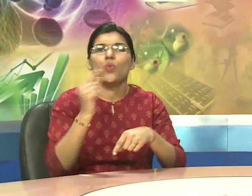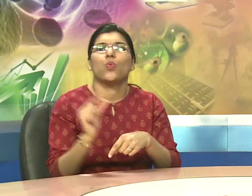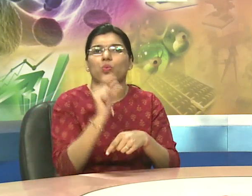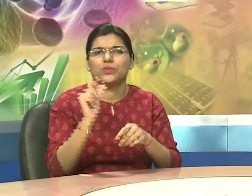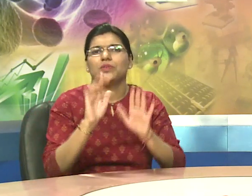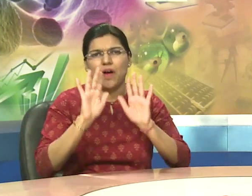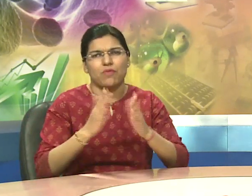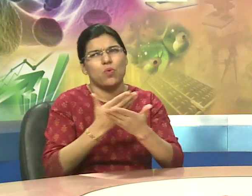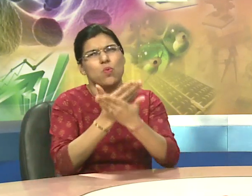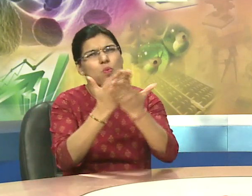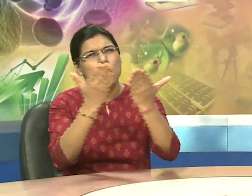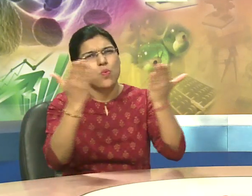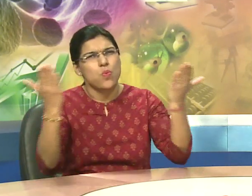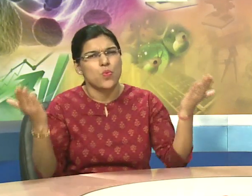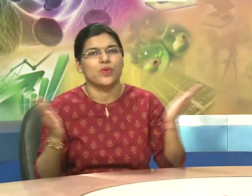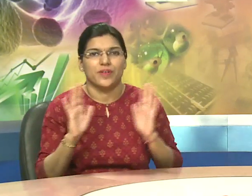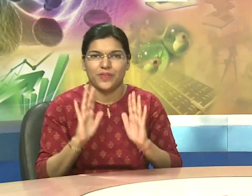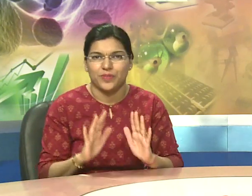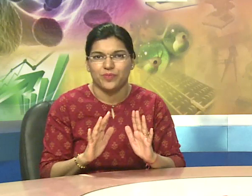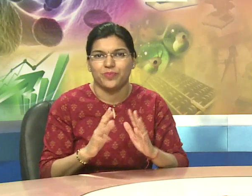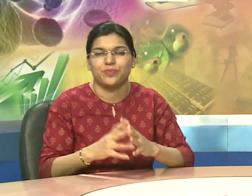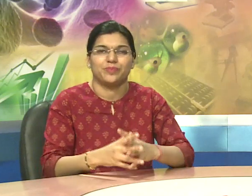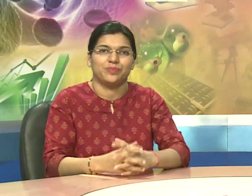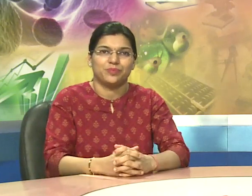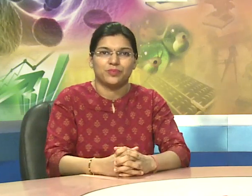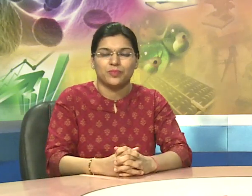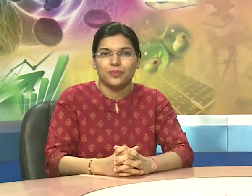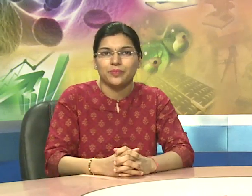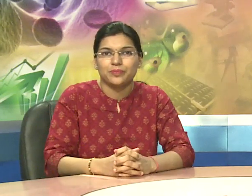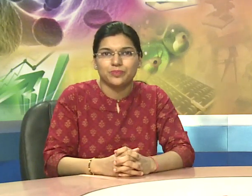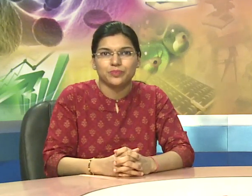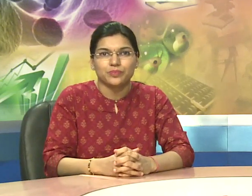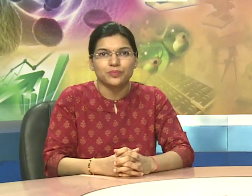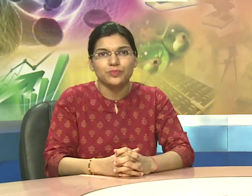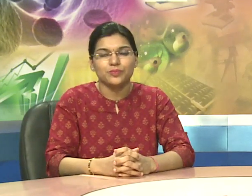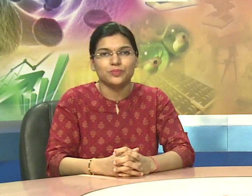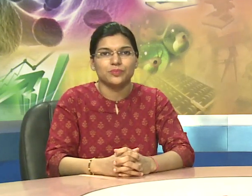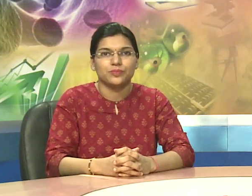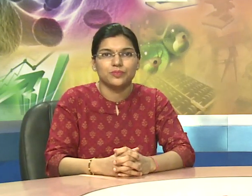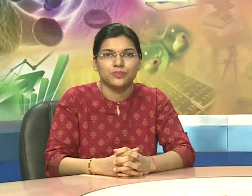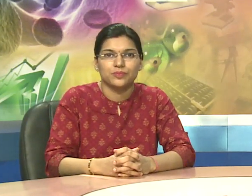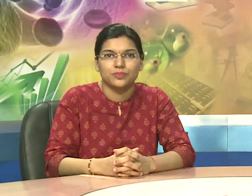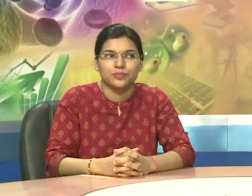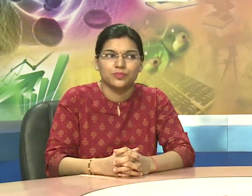Similarly, things we use for travel from one place to another is called transport